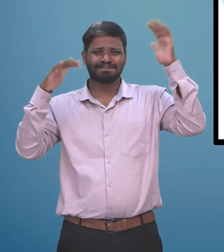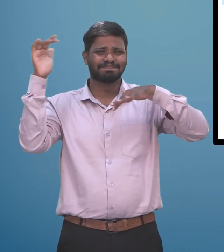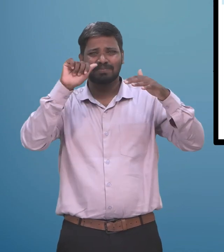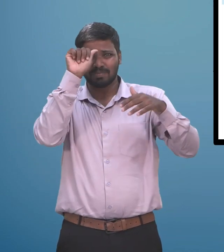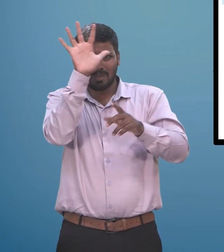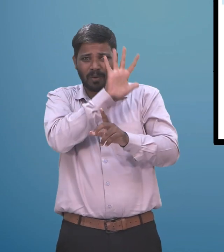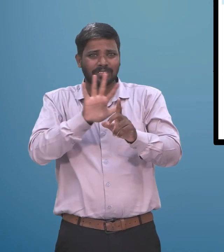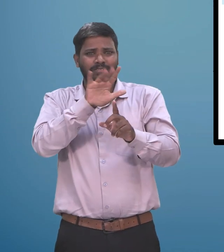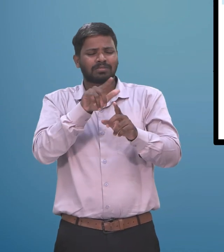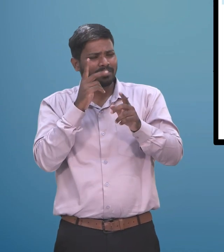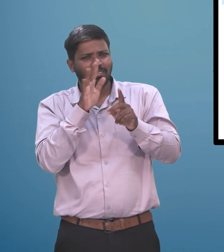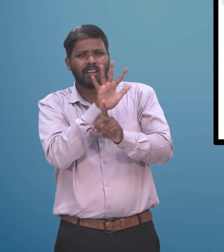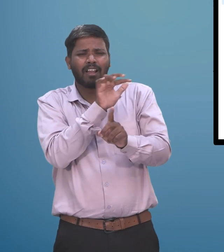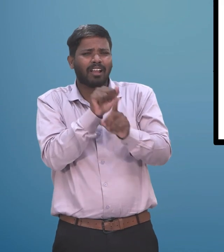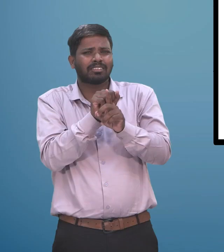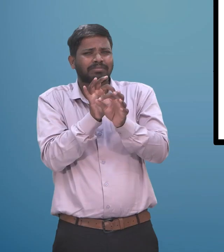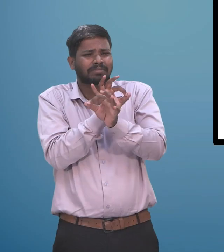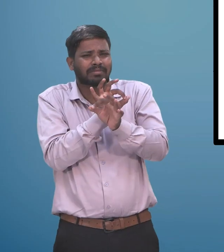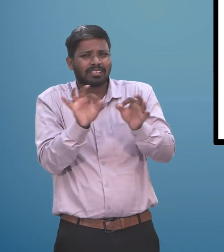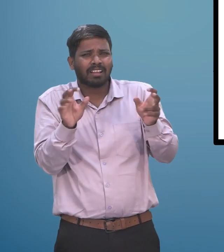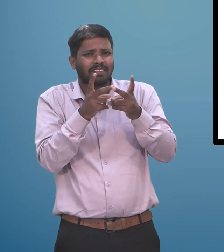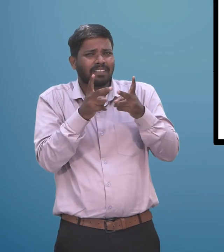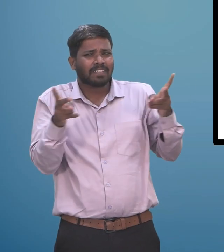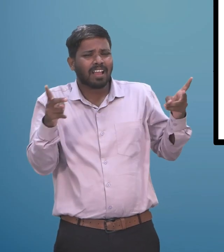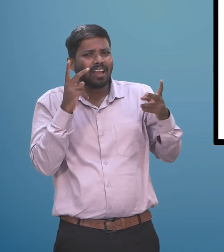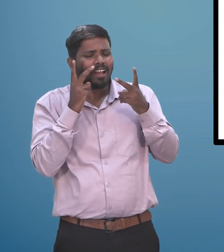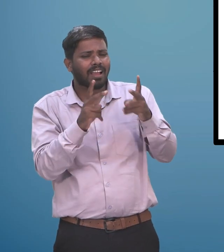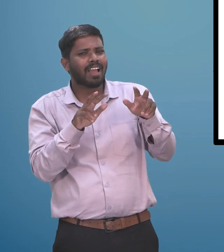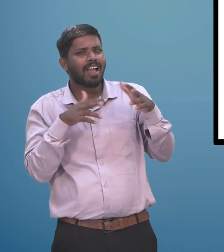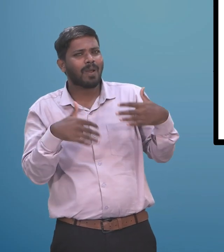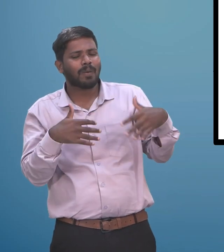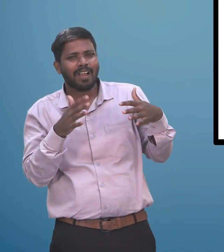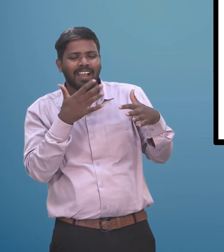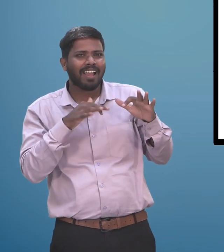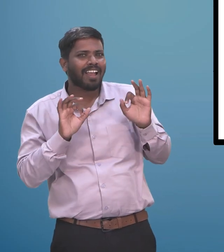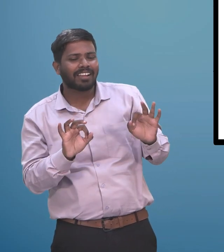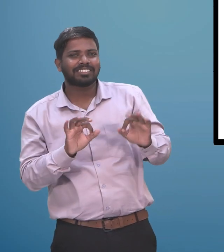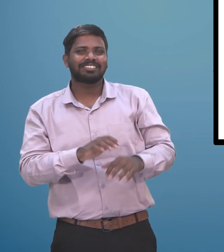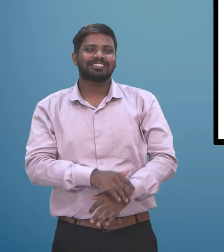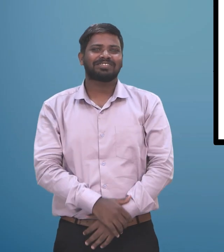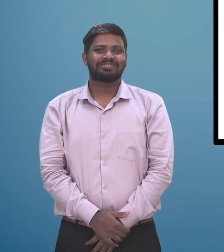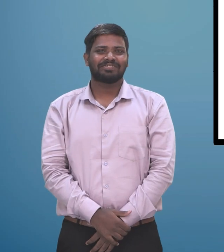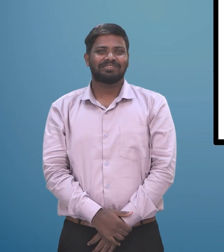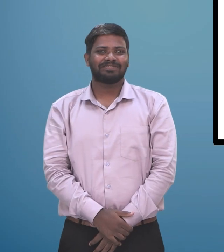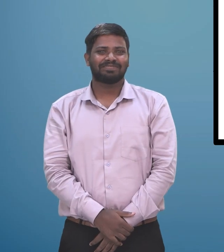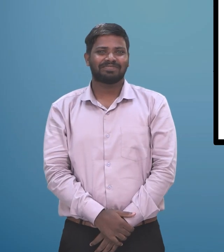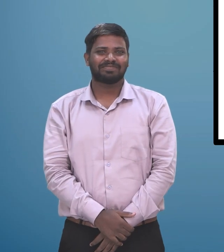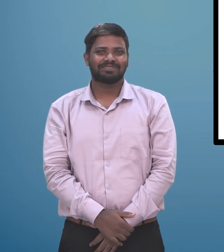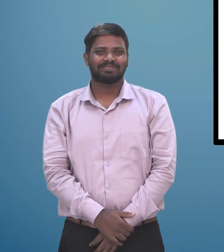several travelers to India marveled at its simplicity, economy, and the diverse ways in which it is worn.